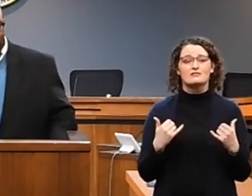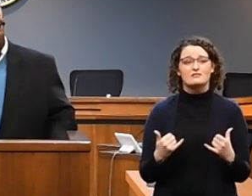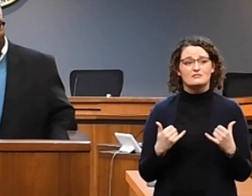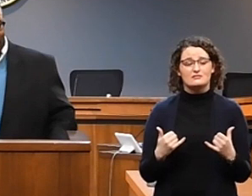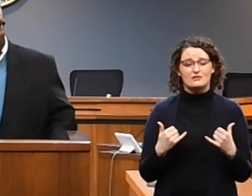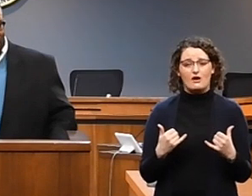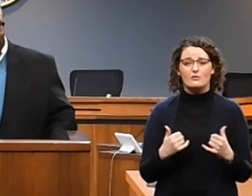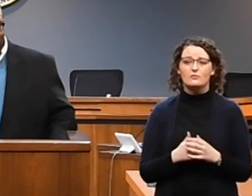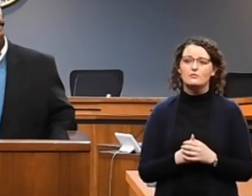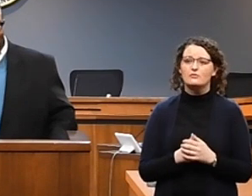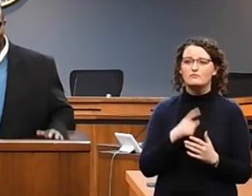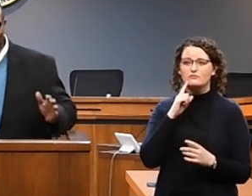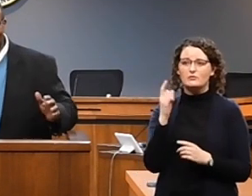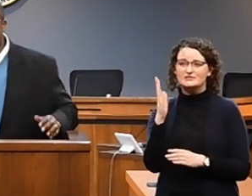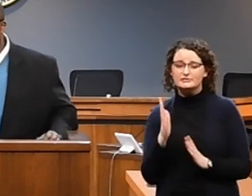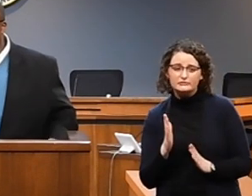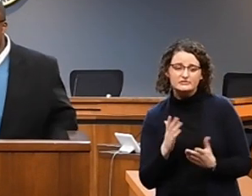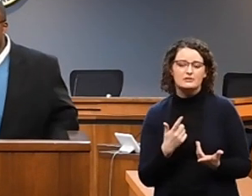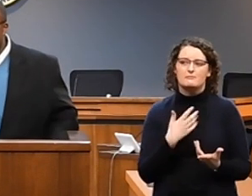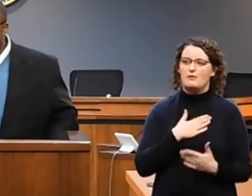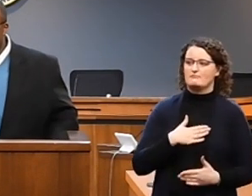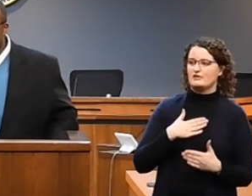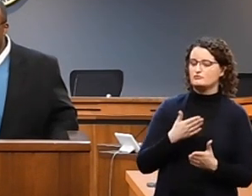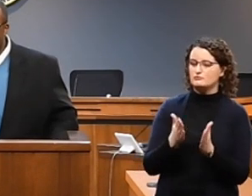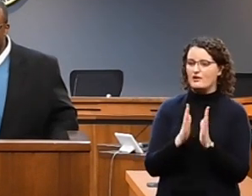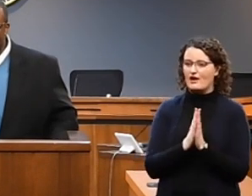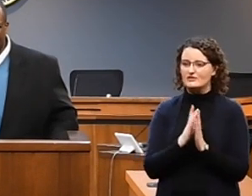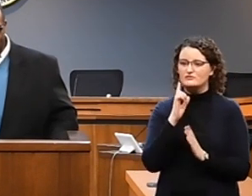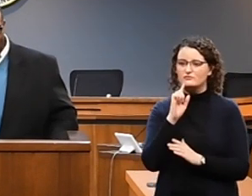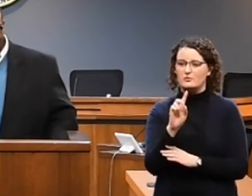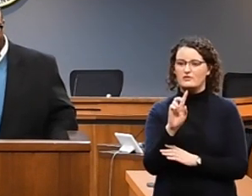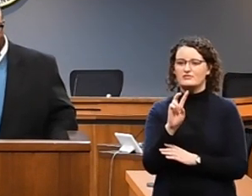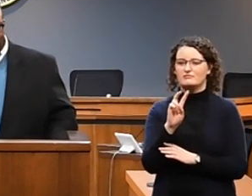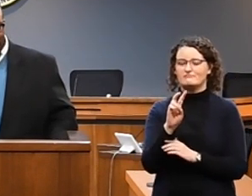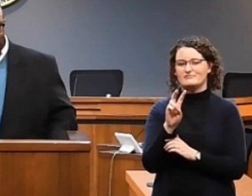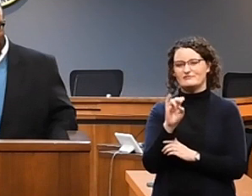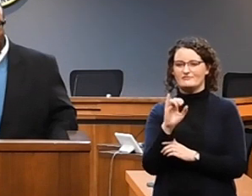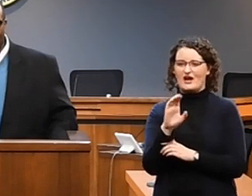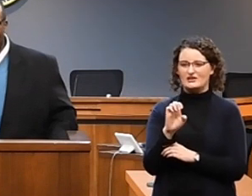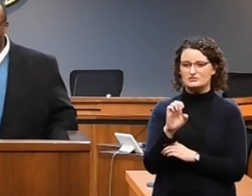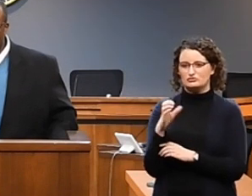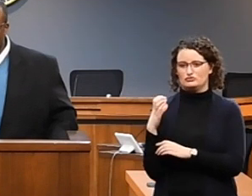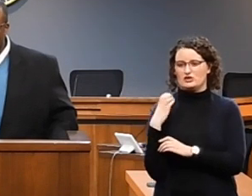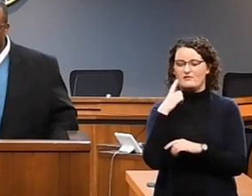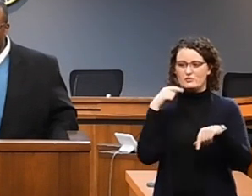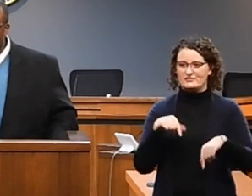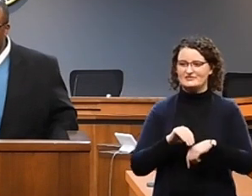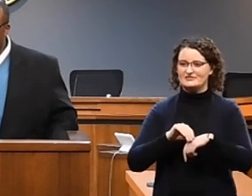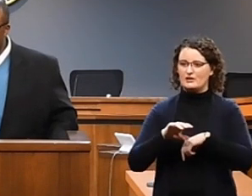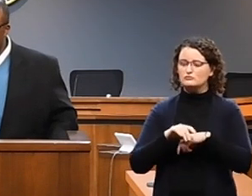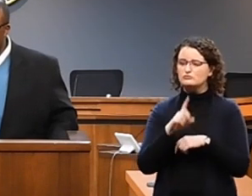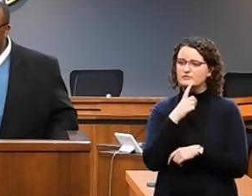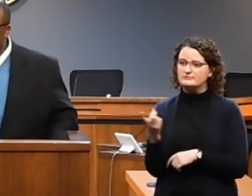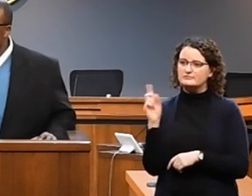Now, by way of speakers, it's my pleasure to ask the Vice Chair of this council to come and say